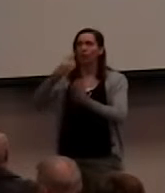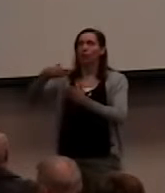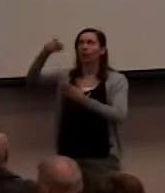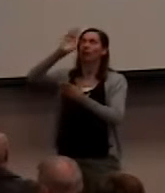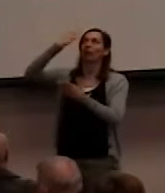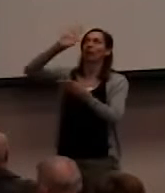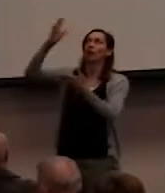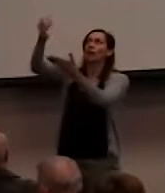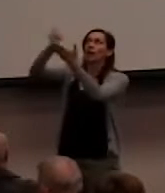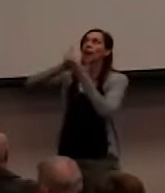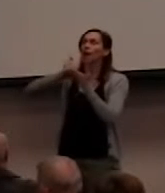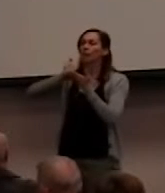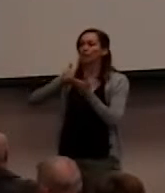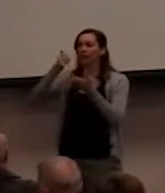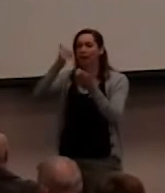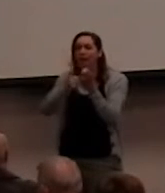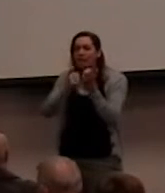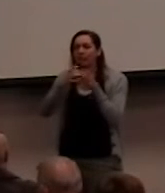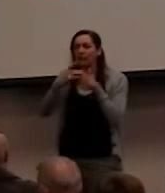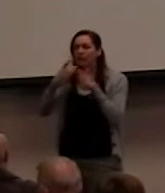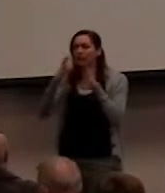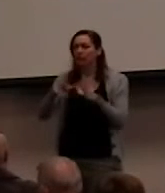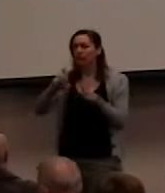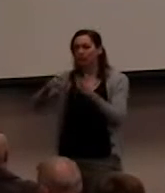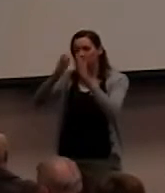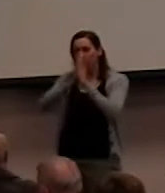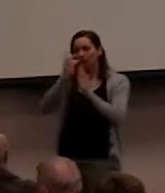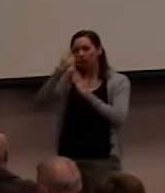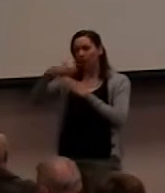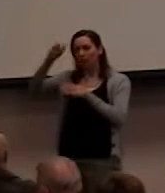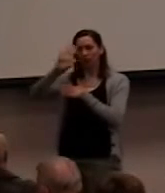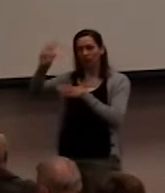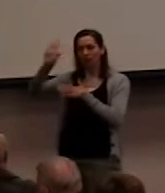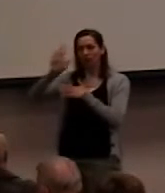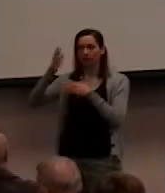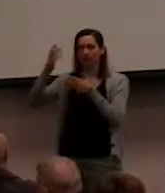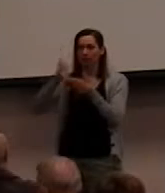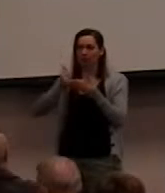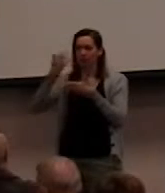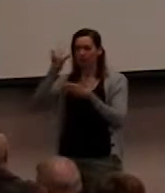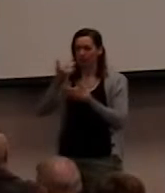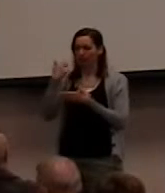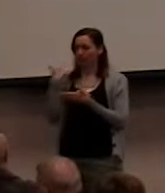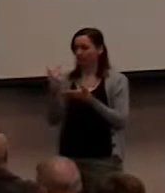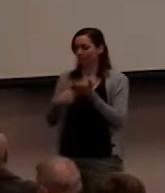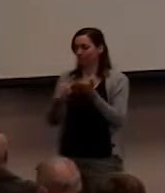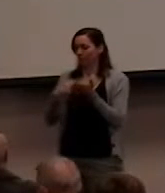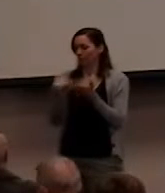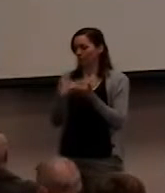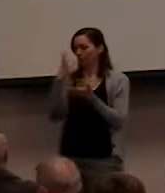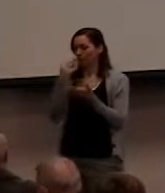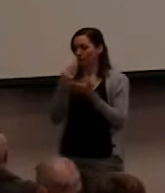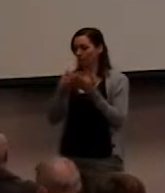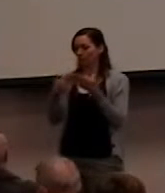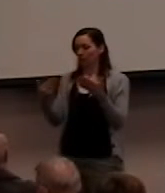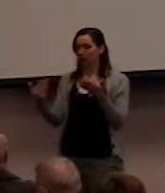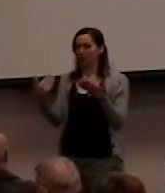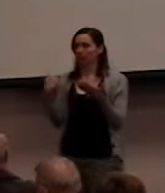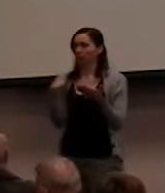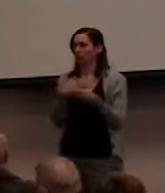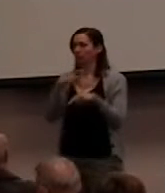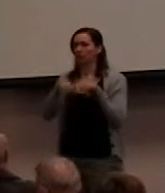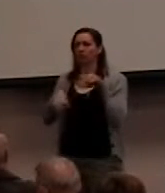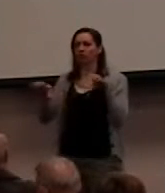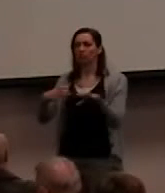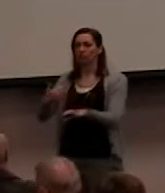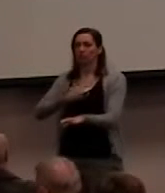leader needs to be doing because we run into things sometimes that are totally beyond us. He was very cautious about his outcome.